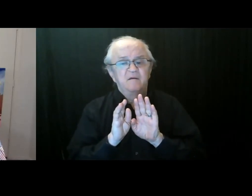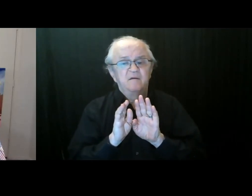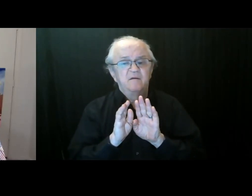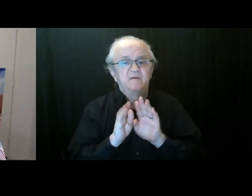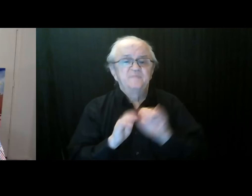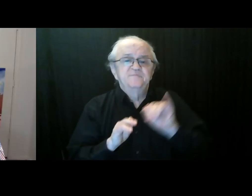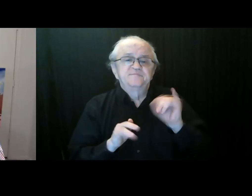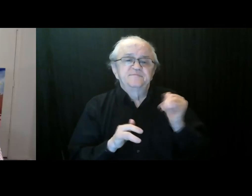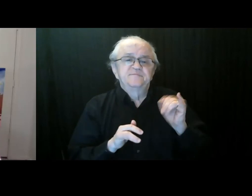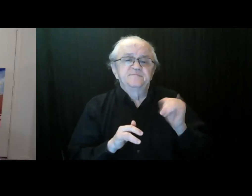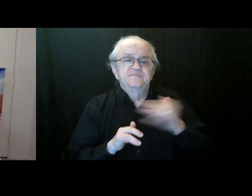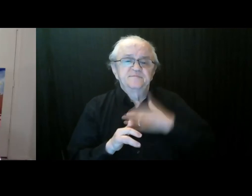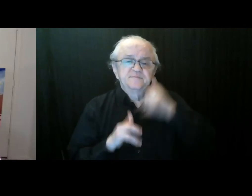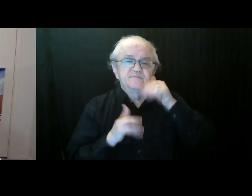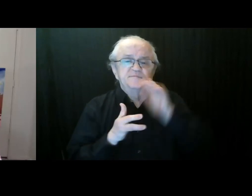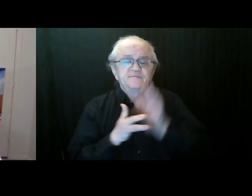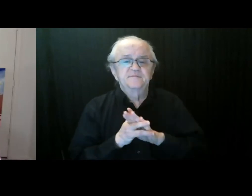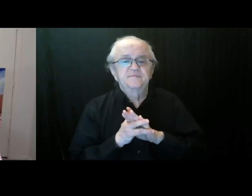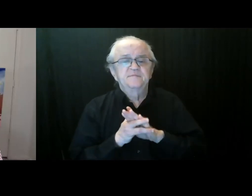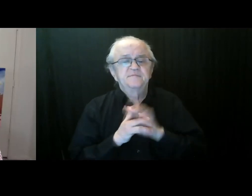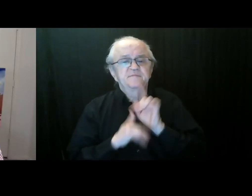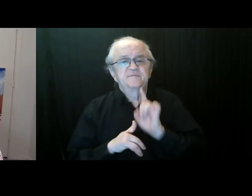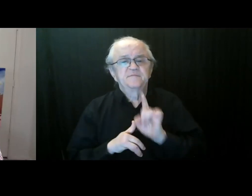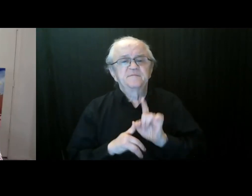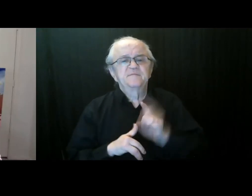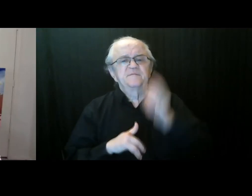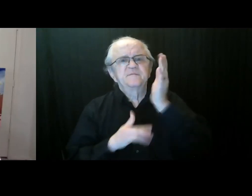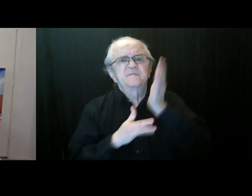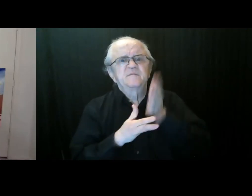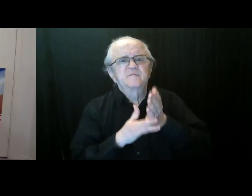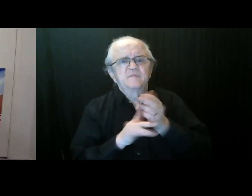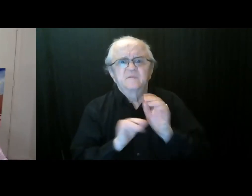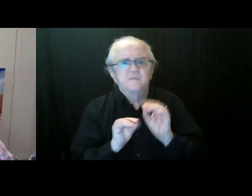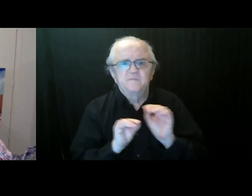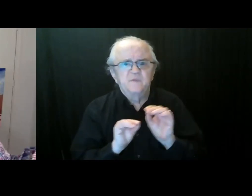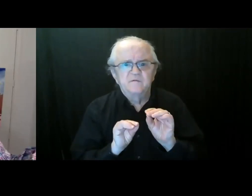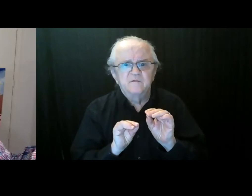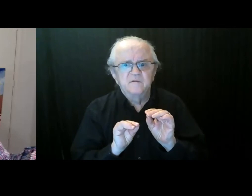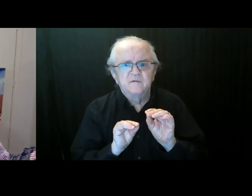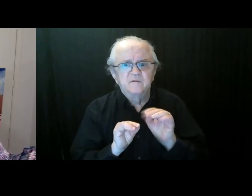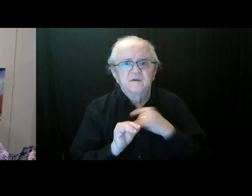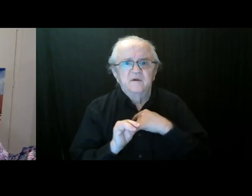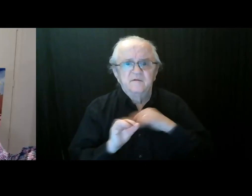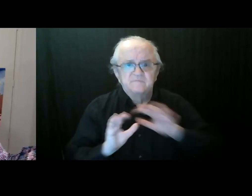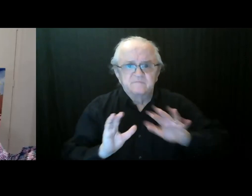am, came through and said, "Stop! Don't move!" I froze,